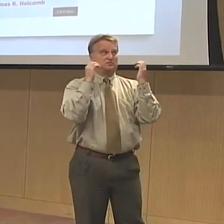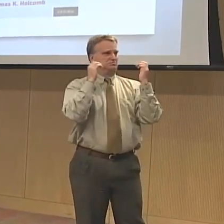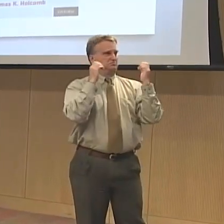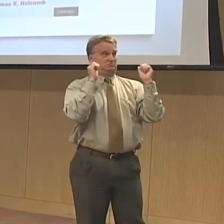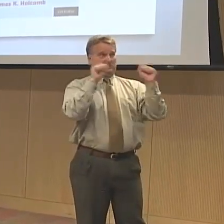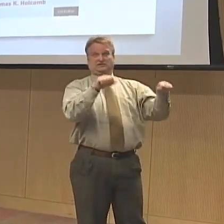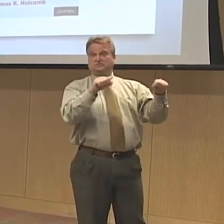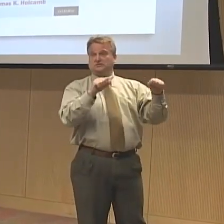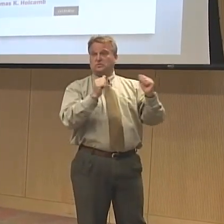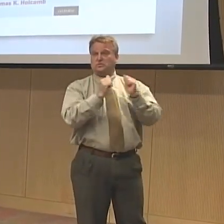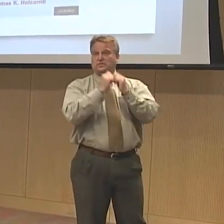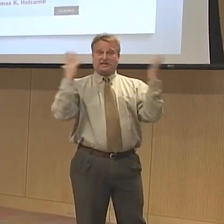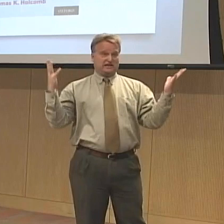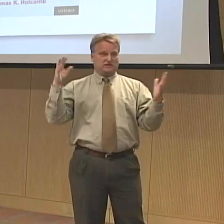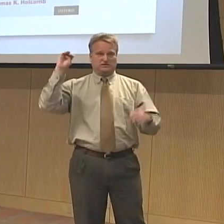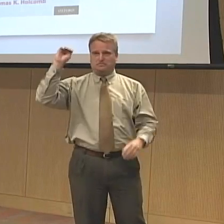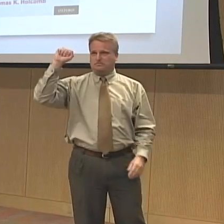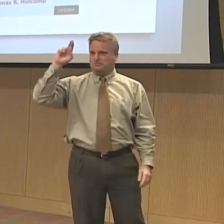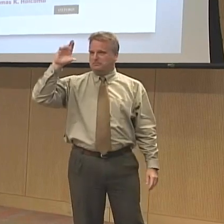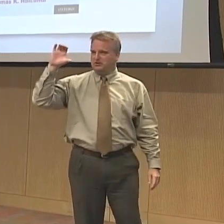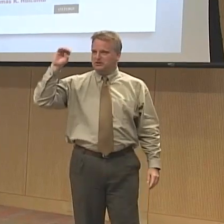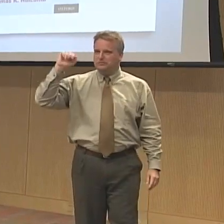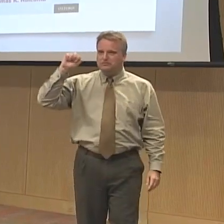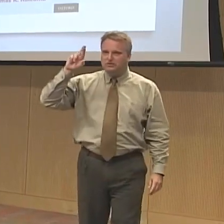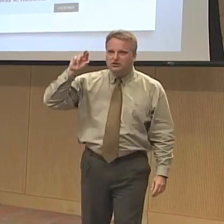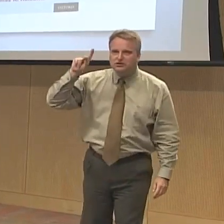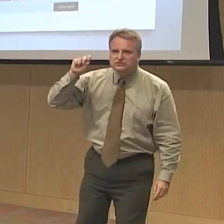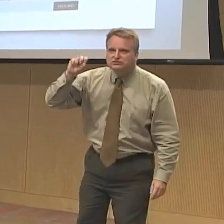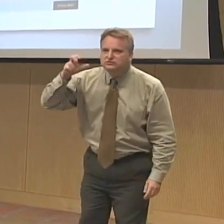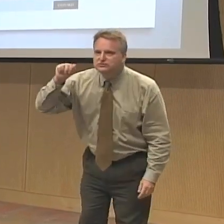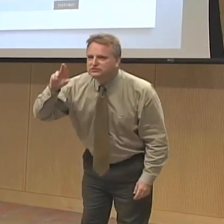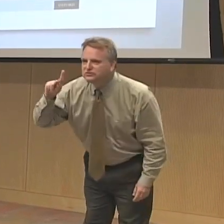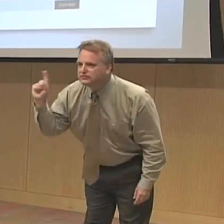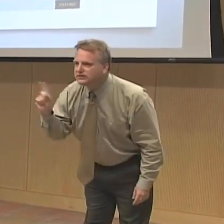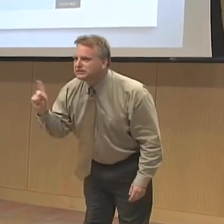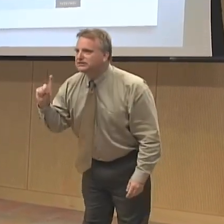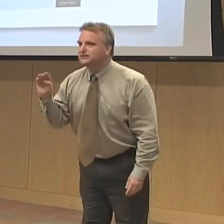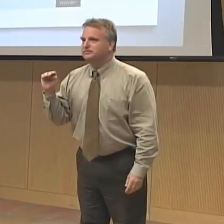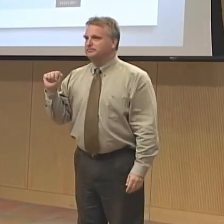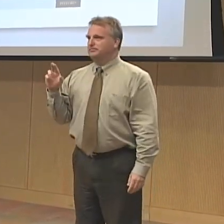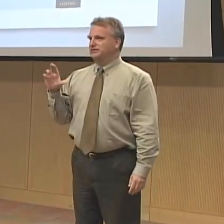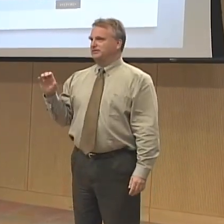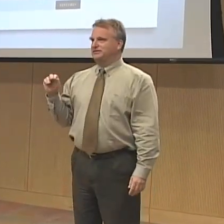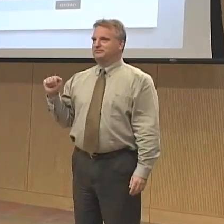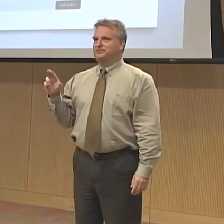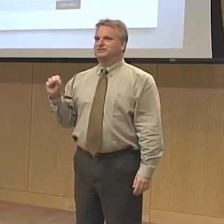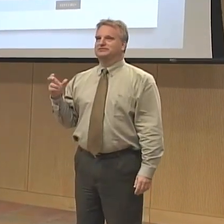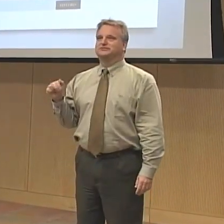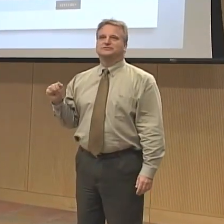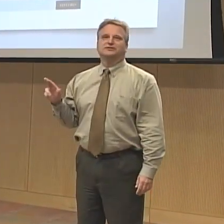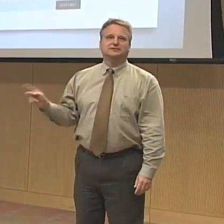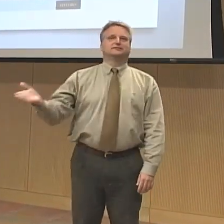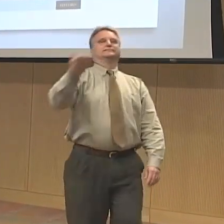This book would not have been possible without the support of Mark Marshark. Mark Marshark, where are you? There you